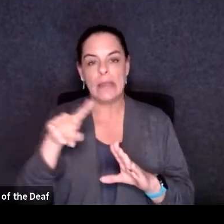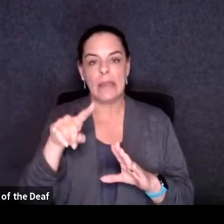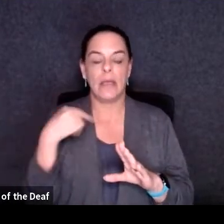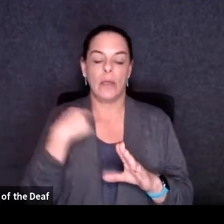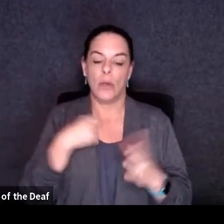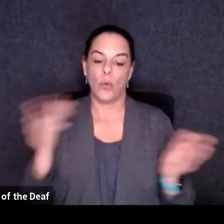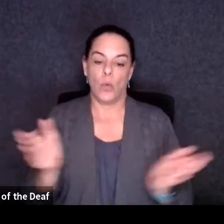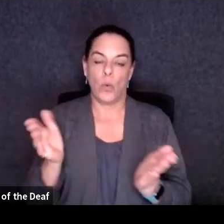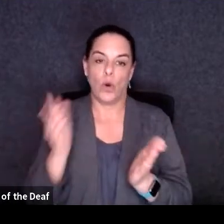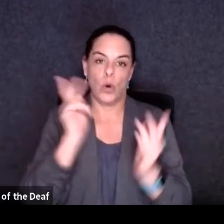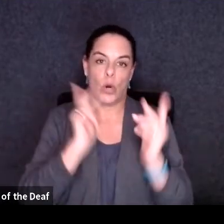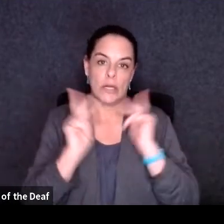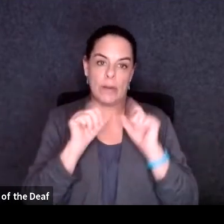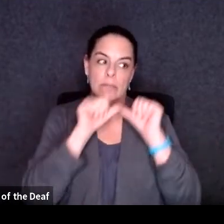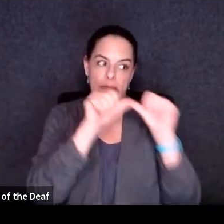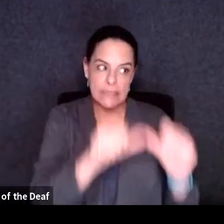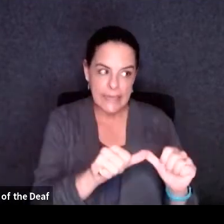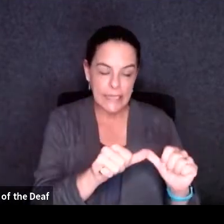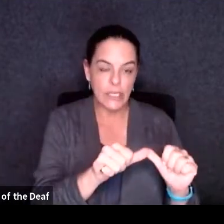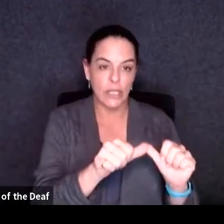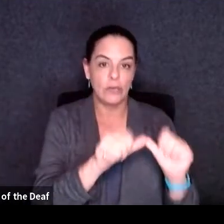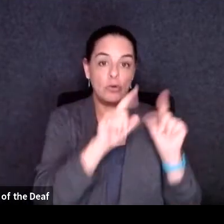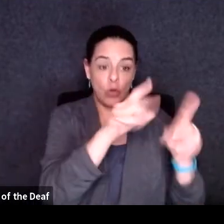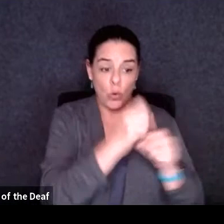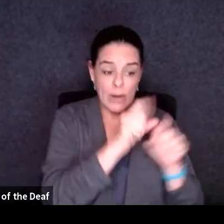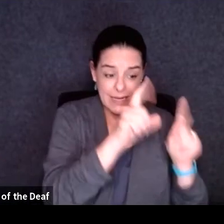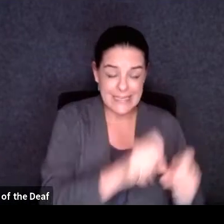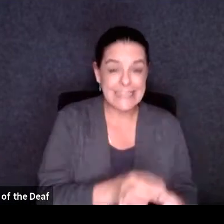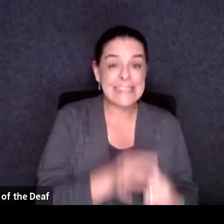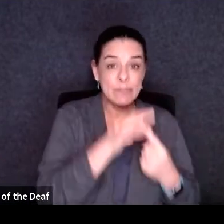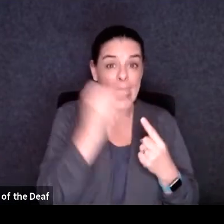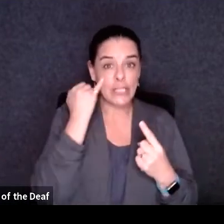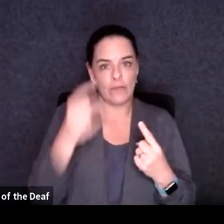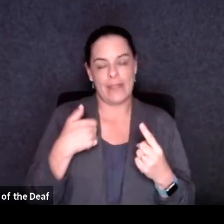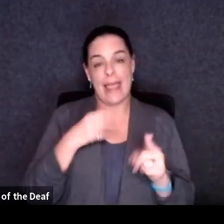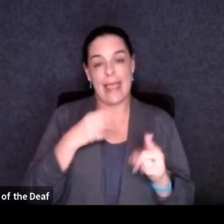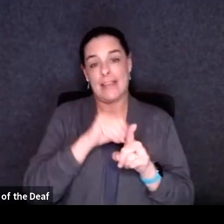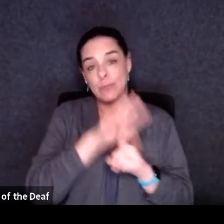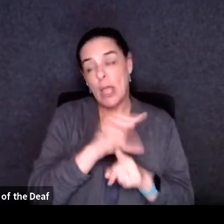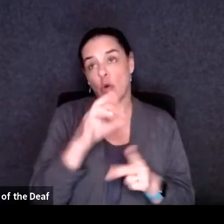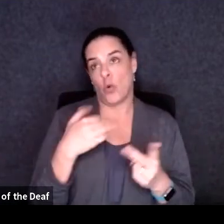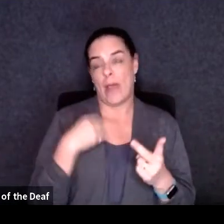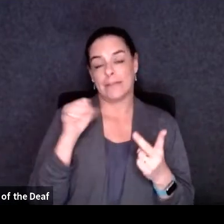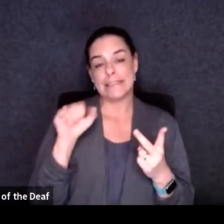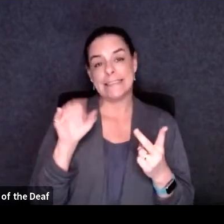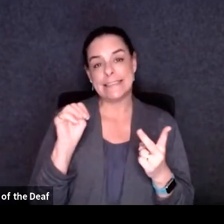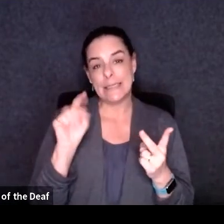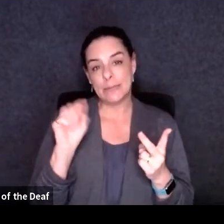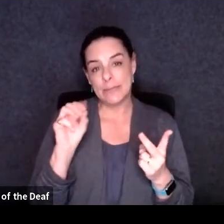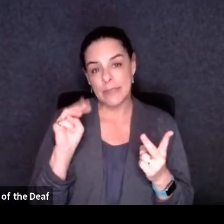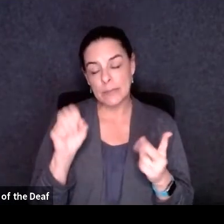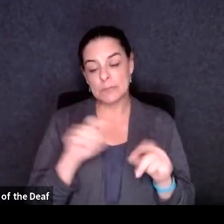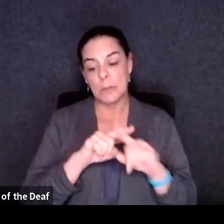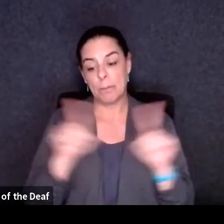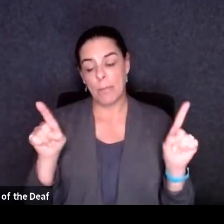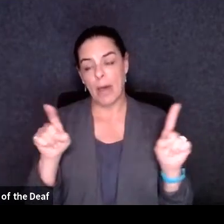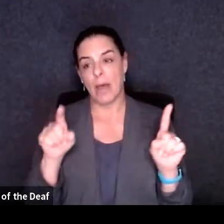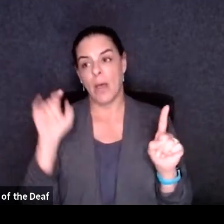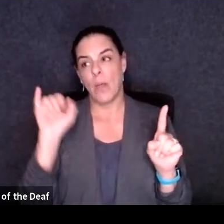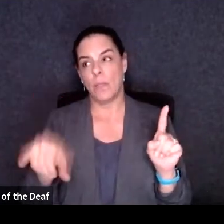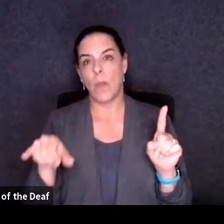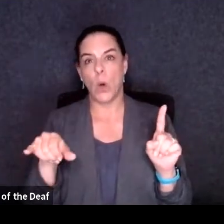to continue to seek out testing, especially if you've been exposed or you're symptomatic. But those